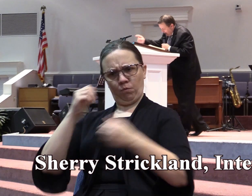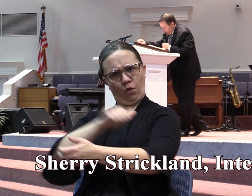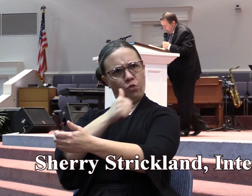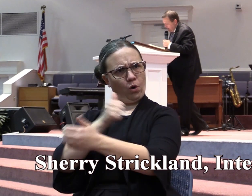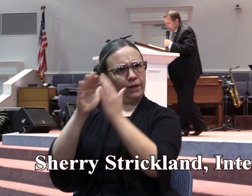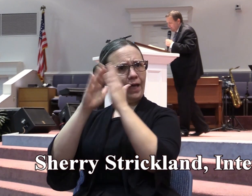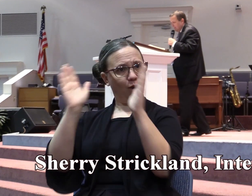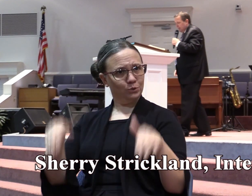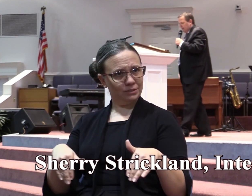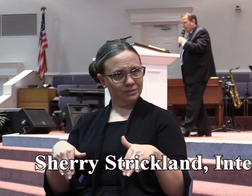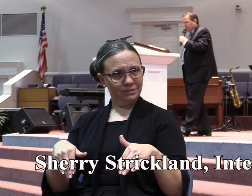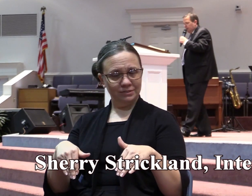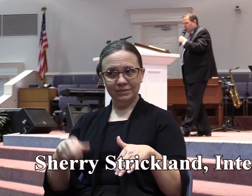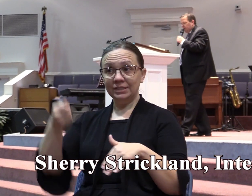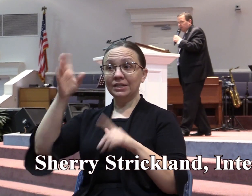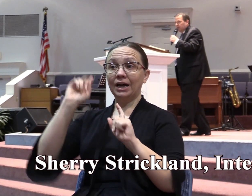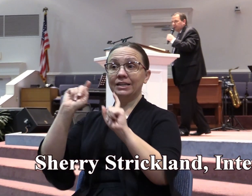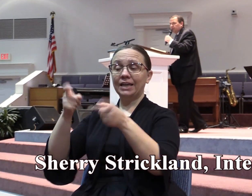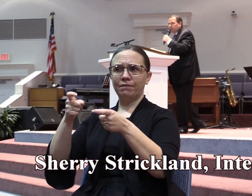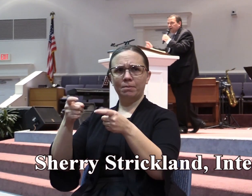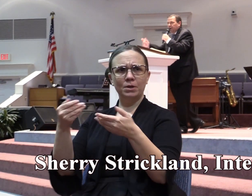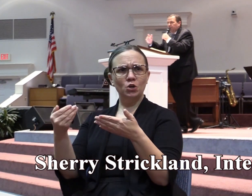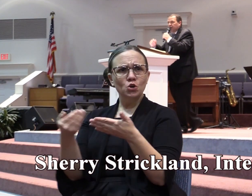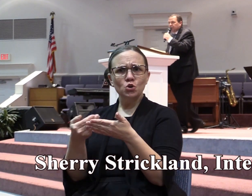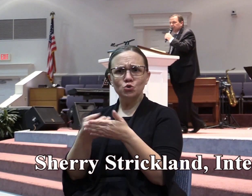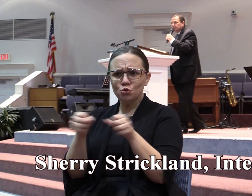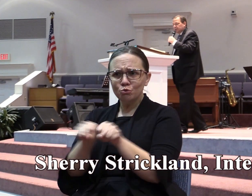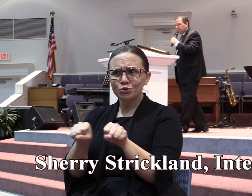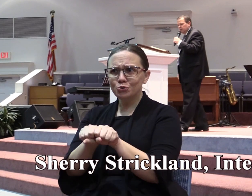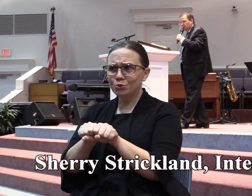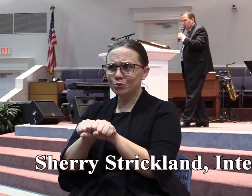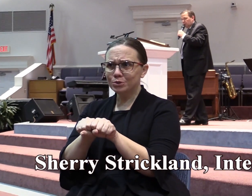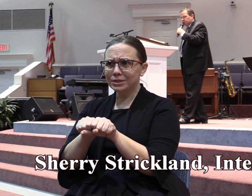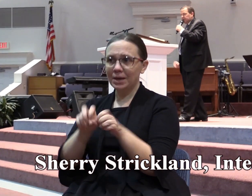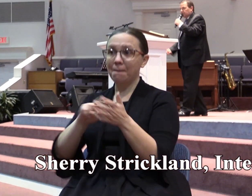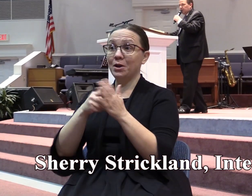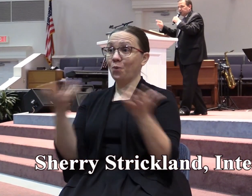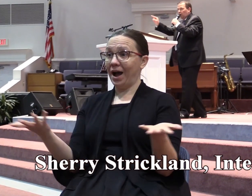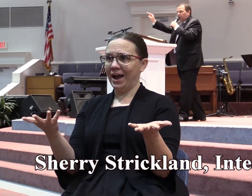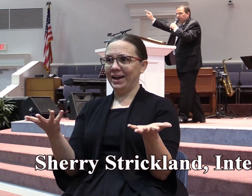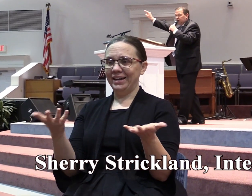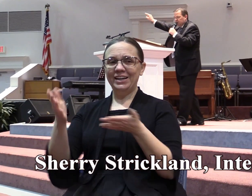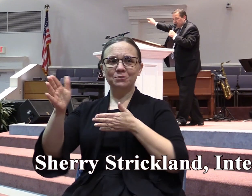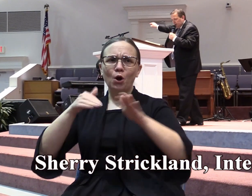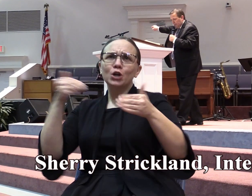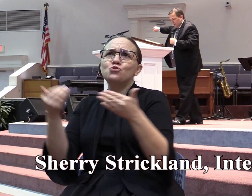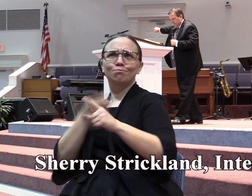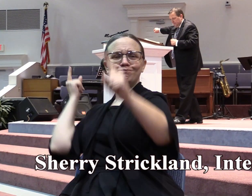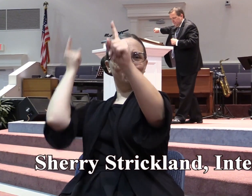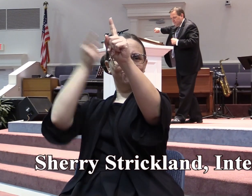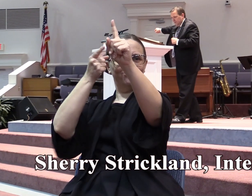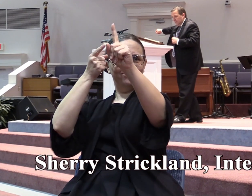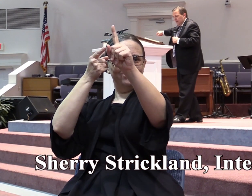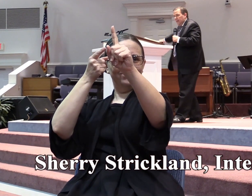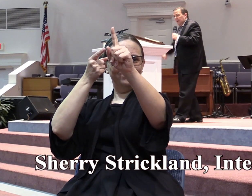in the house. Yes. God gave him a brand new pair of shoes, which means he's about to walk into new destiny.